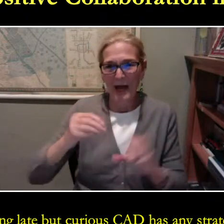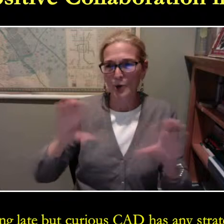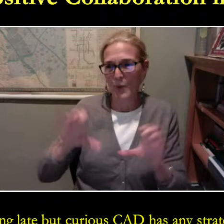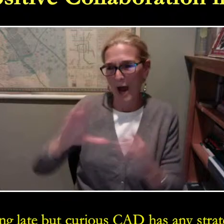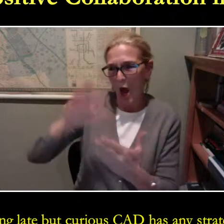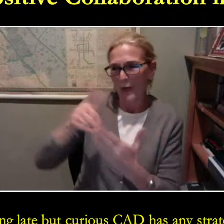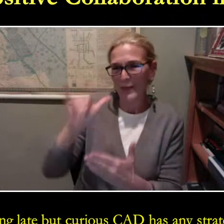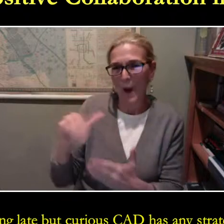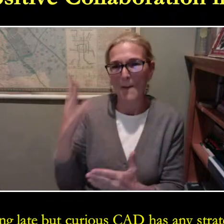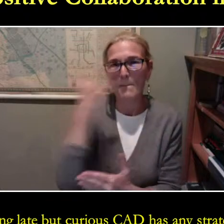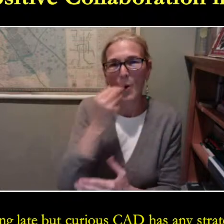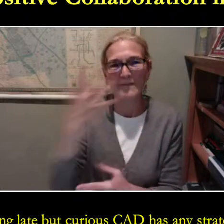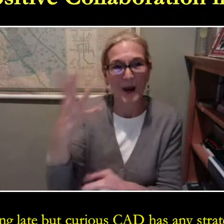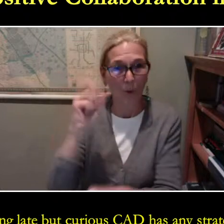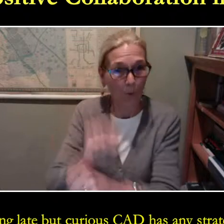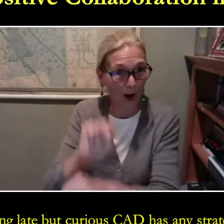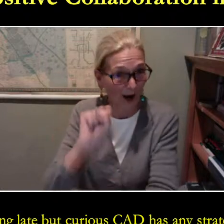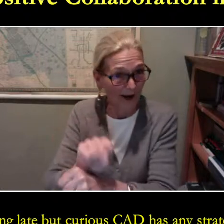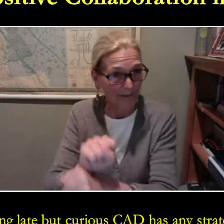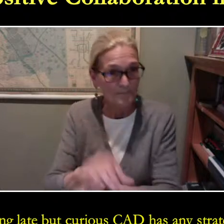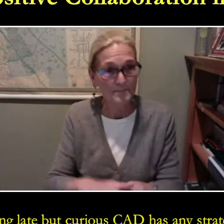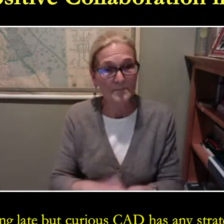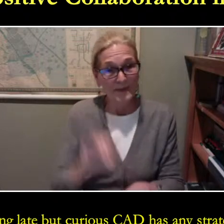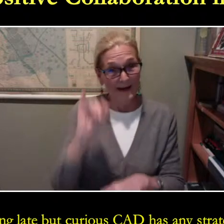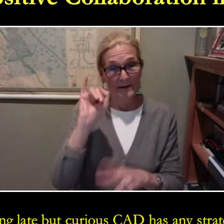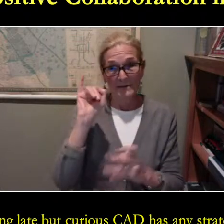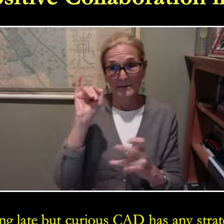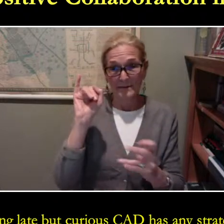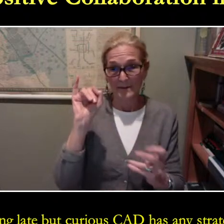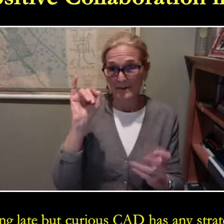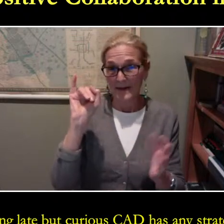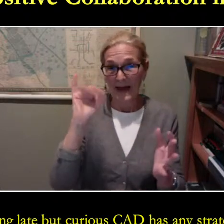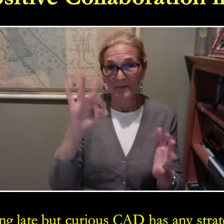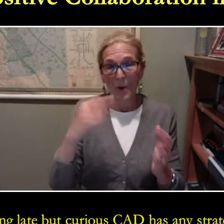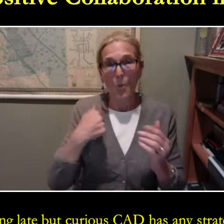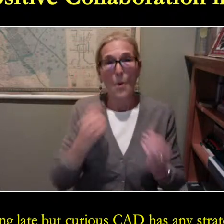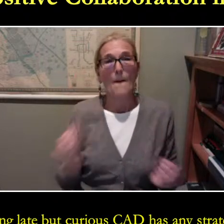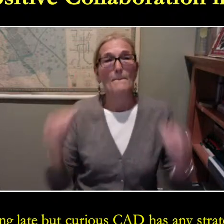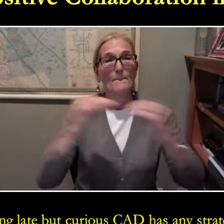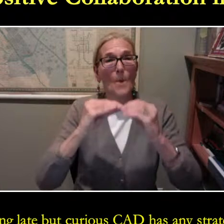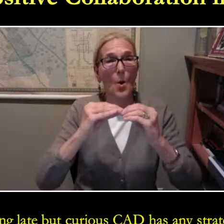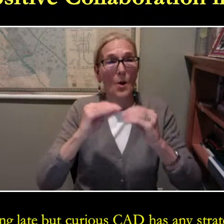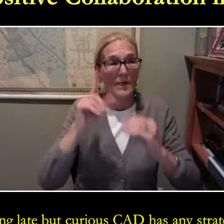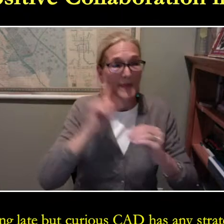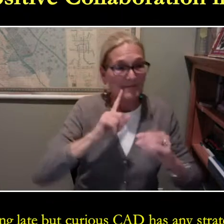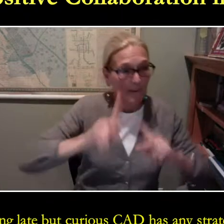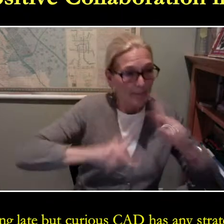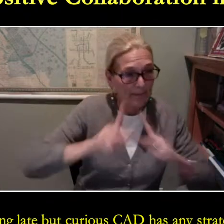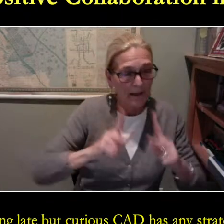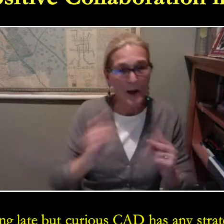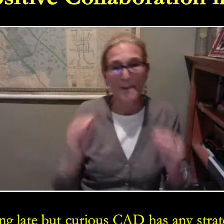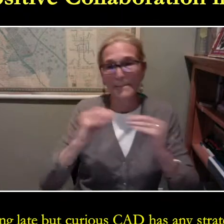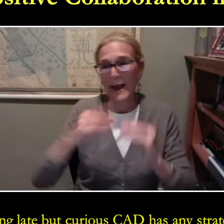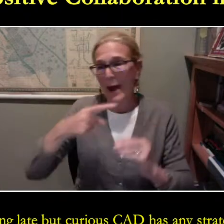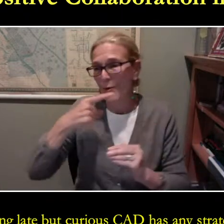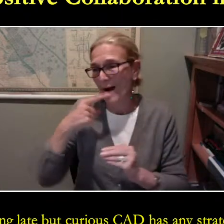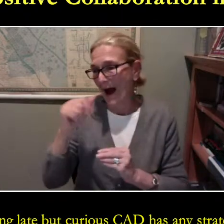I don't think there's enough recognition for all the beautiful work that has been done up to this point to